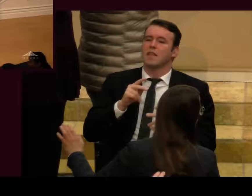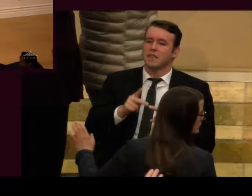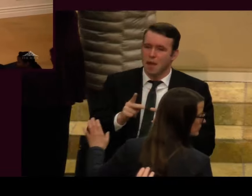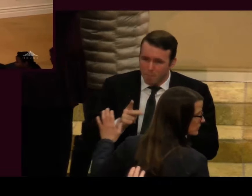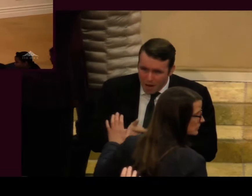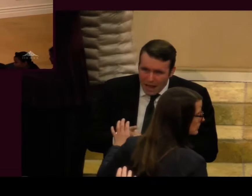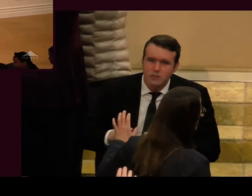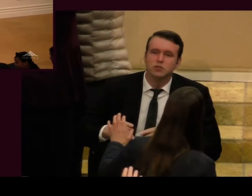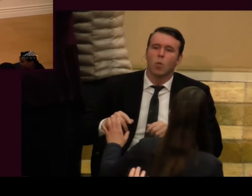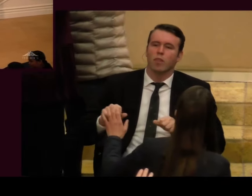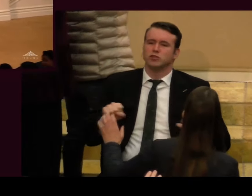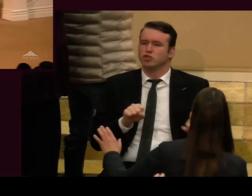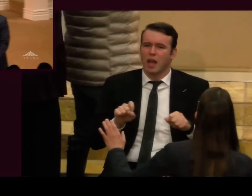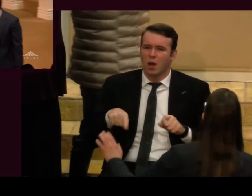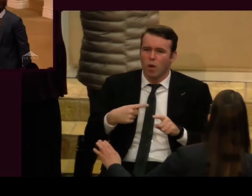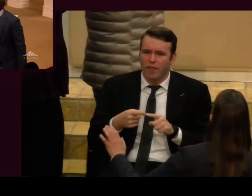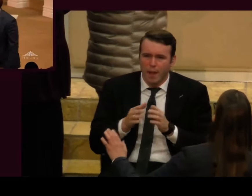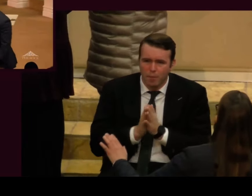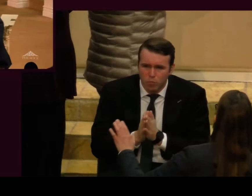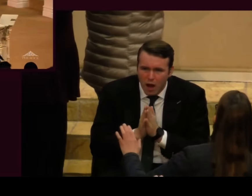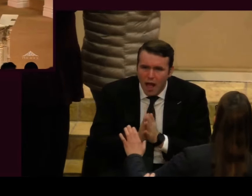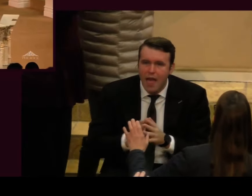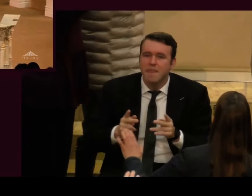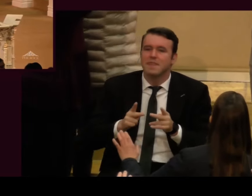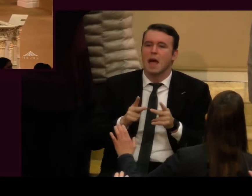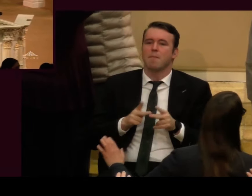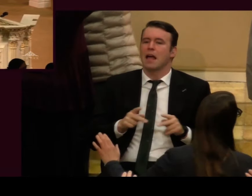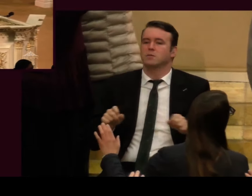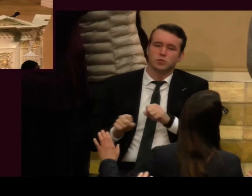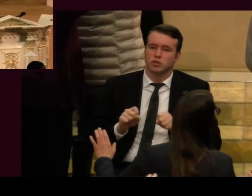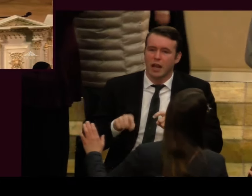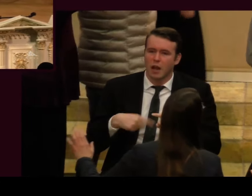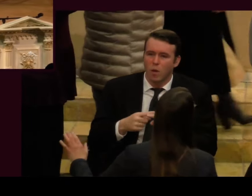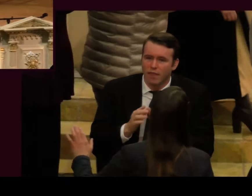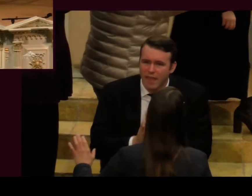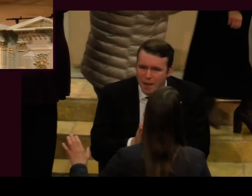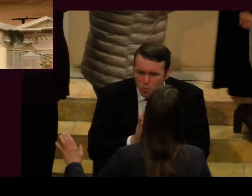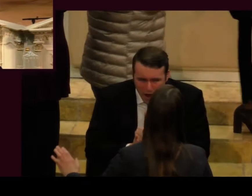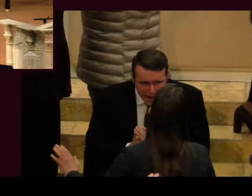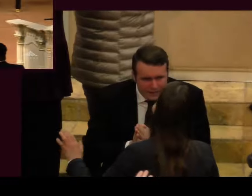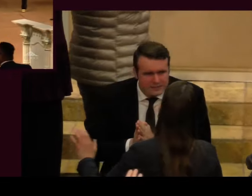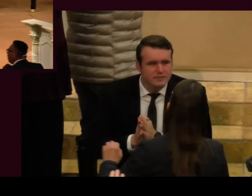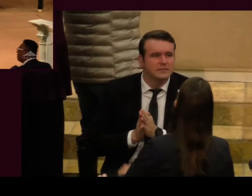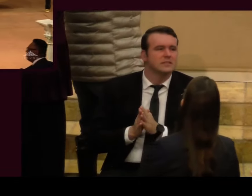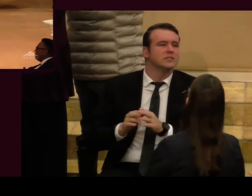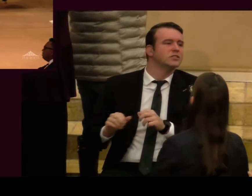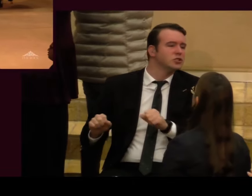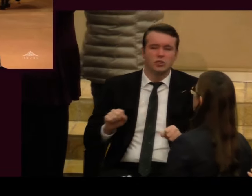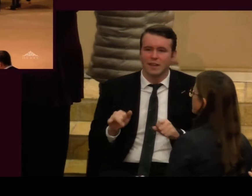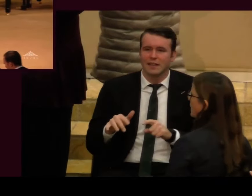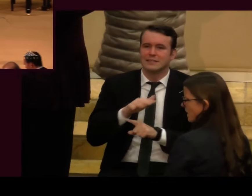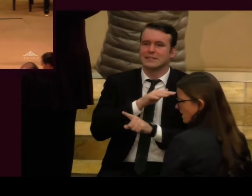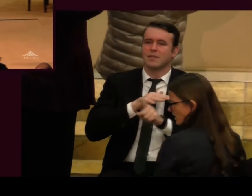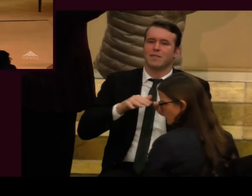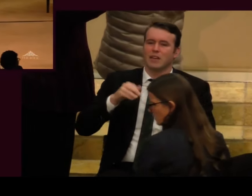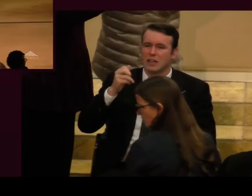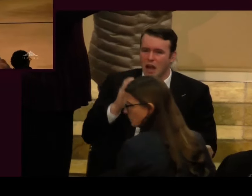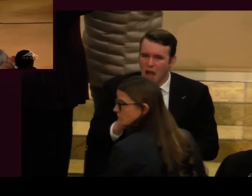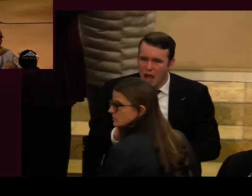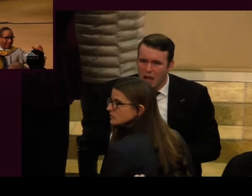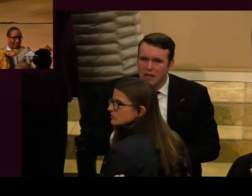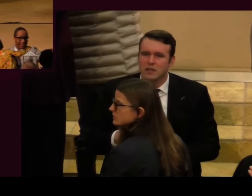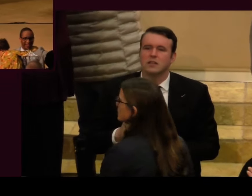the place was shaken where they prayed. The place was shaken where they prayed. Shake this atmosphere,